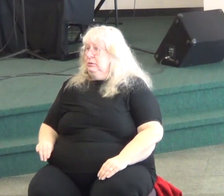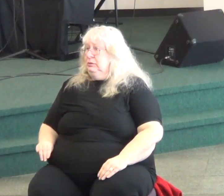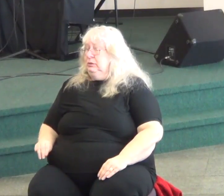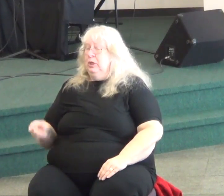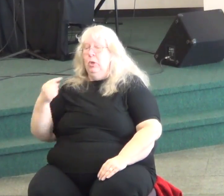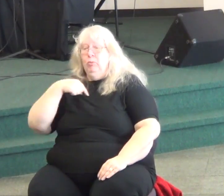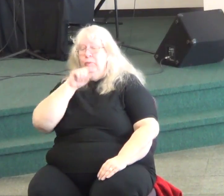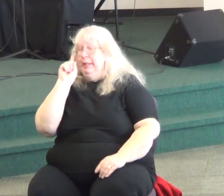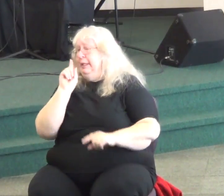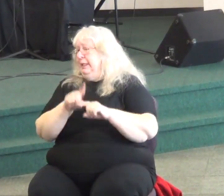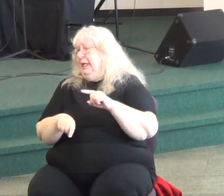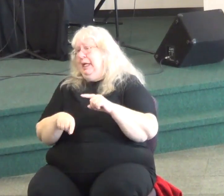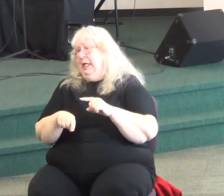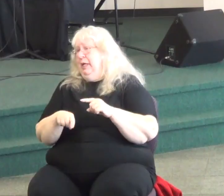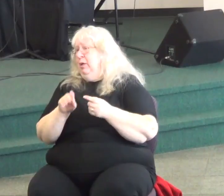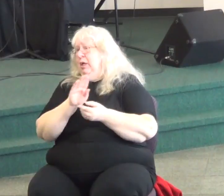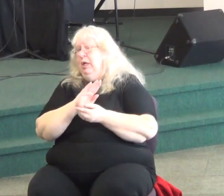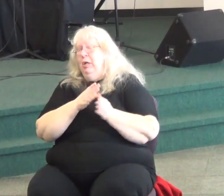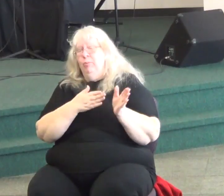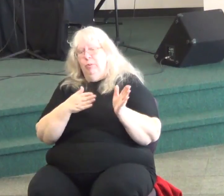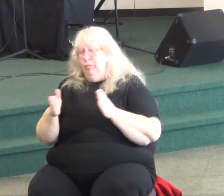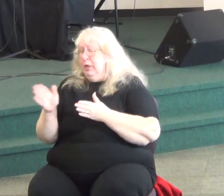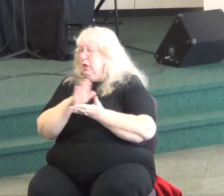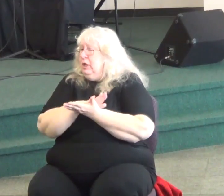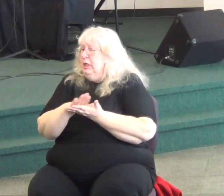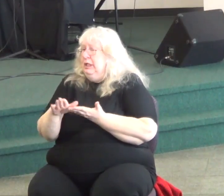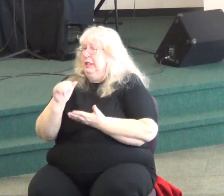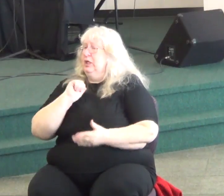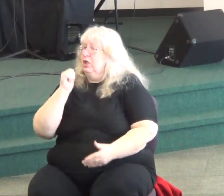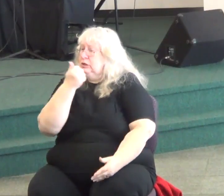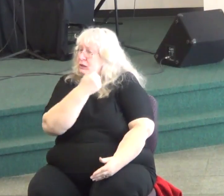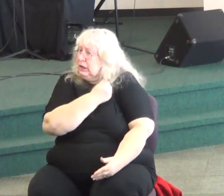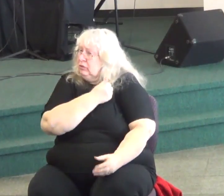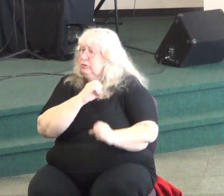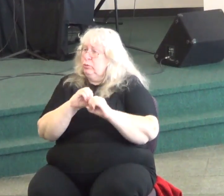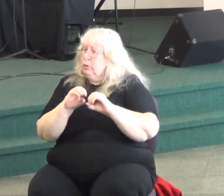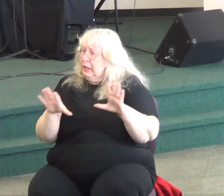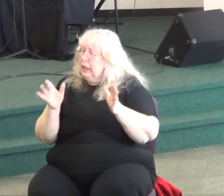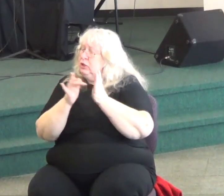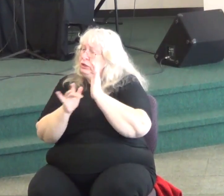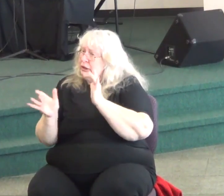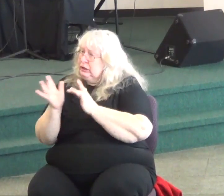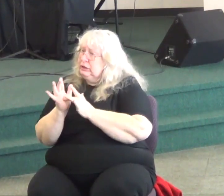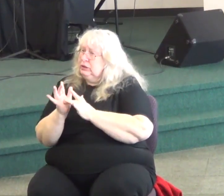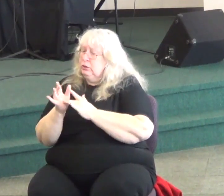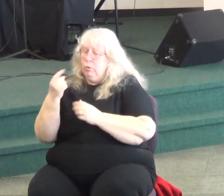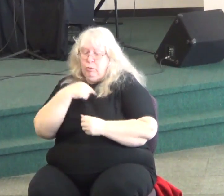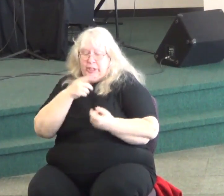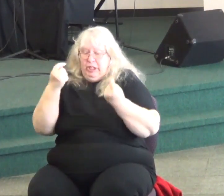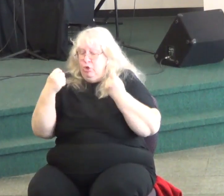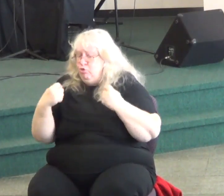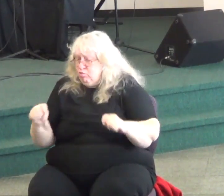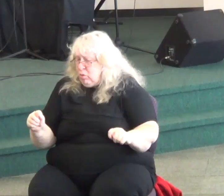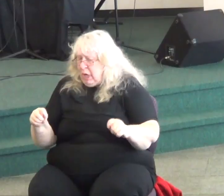ourselves without Christ Jesus. We can try and try and try, and it just won't